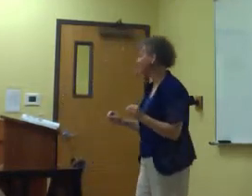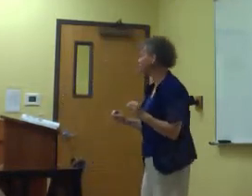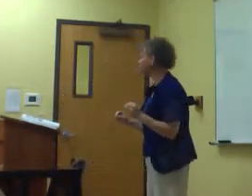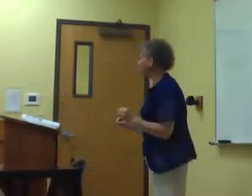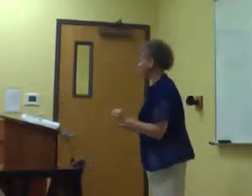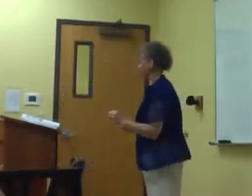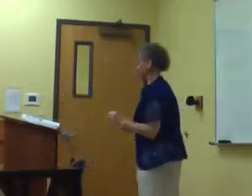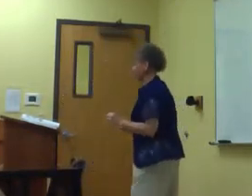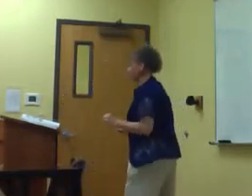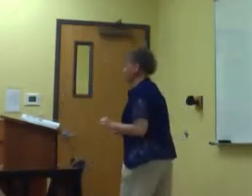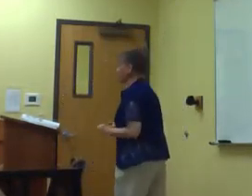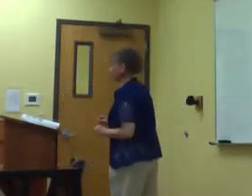the hearing. All right? So,